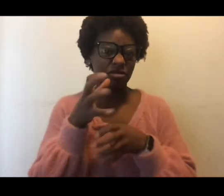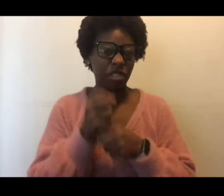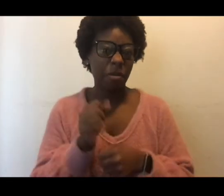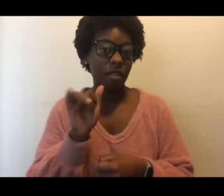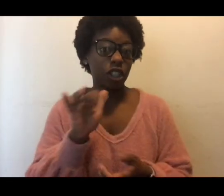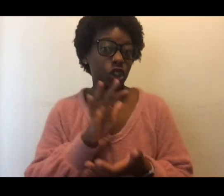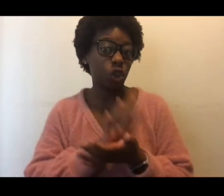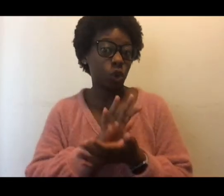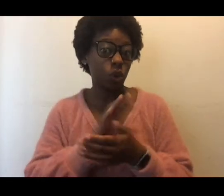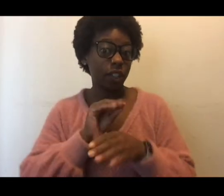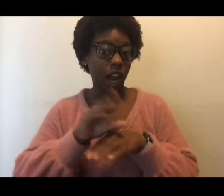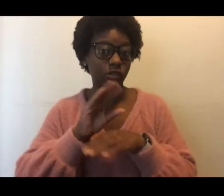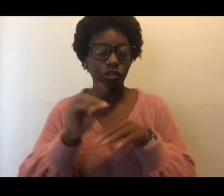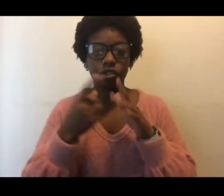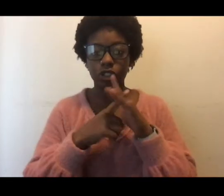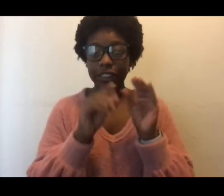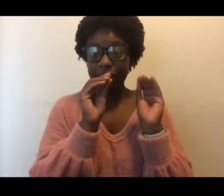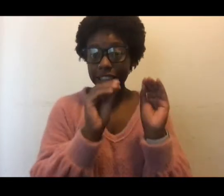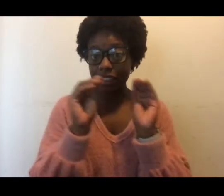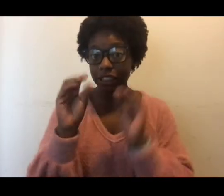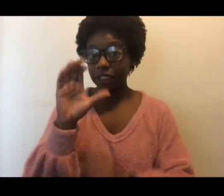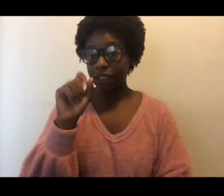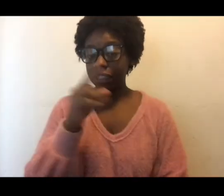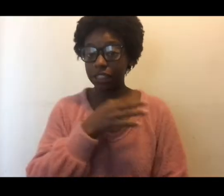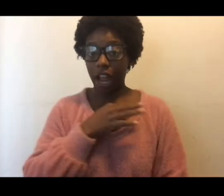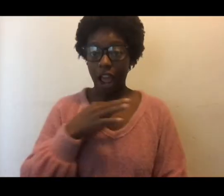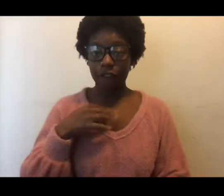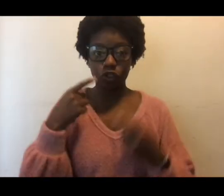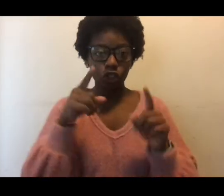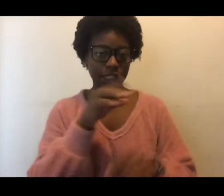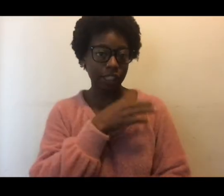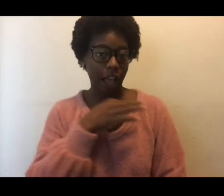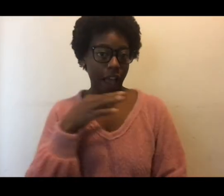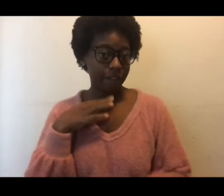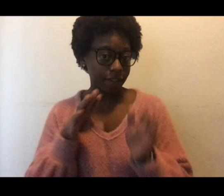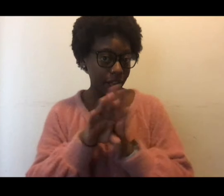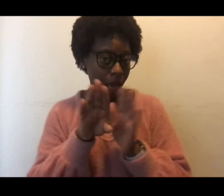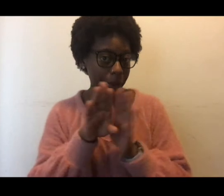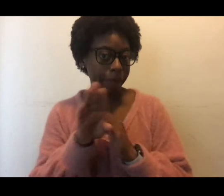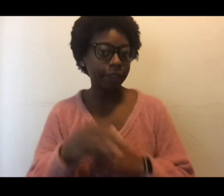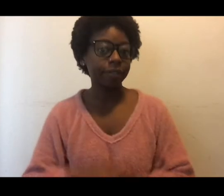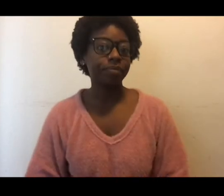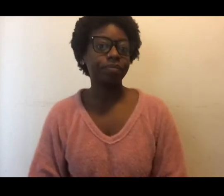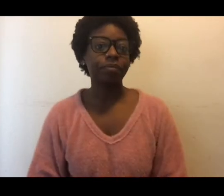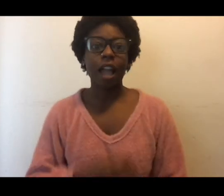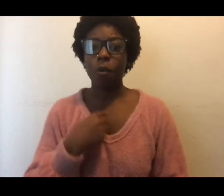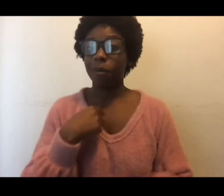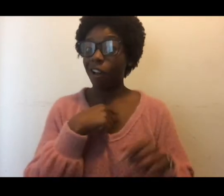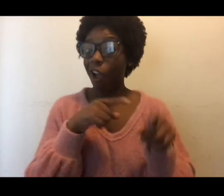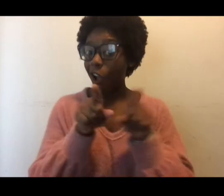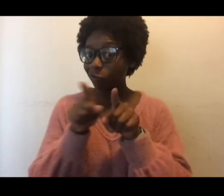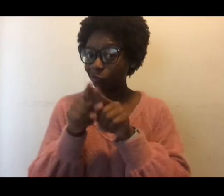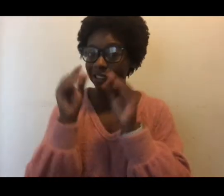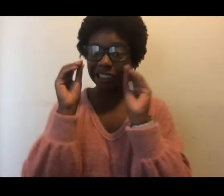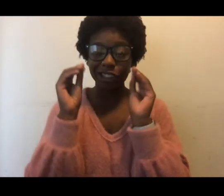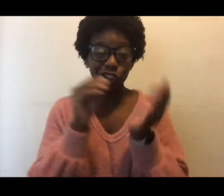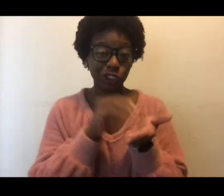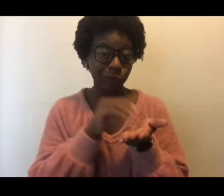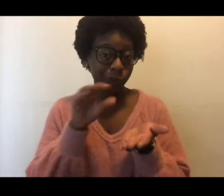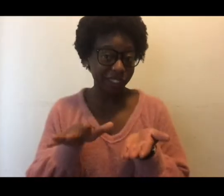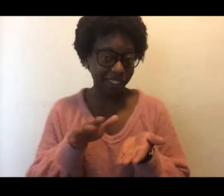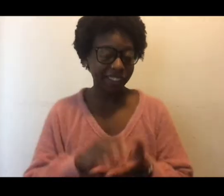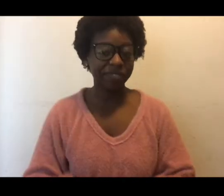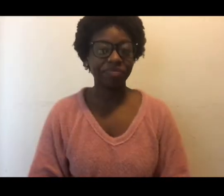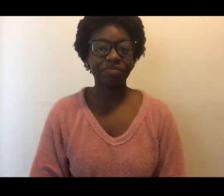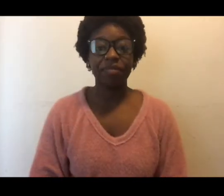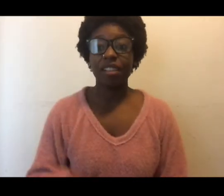HALT is an acronym that school counselors began teaching CSD staff during staff development, and we've also